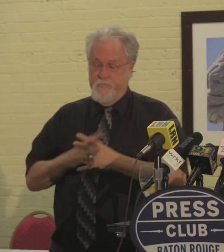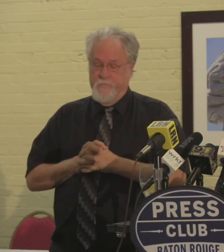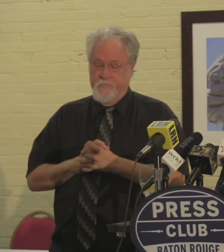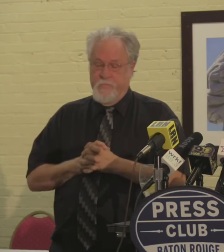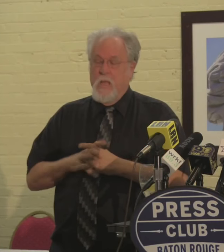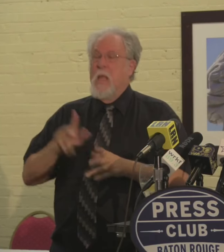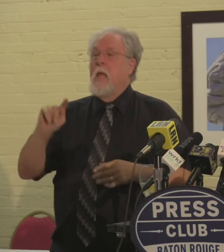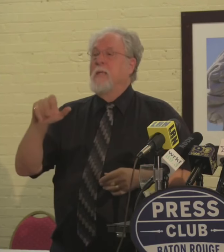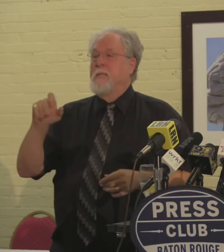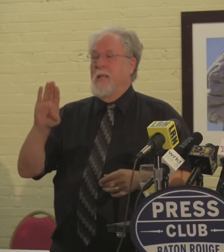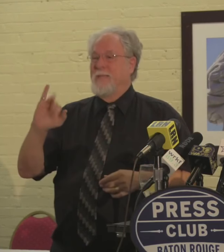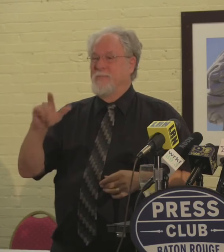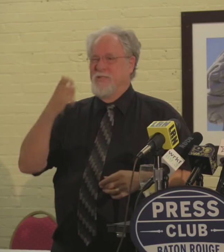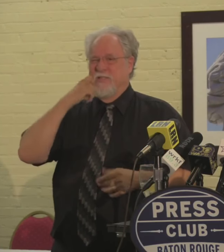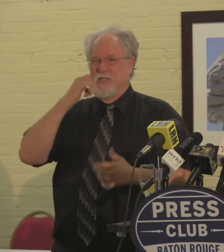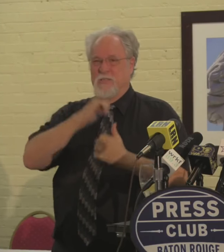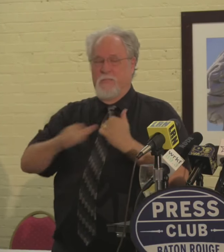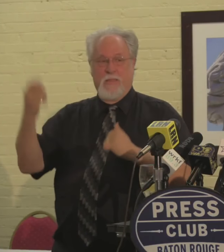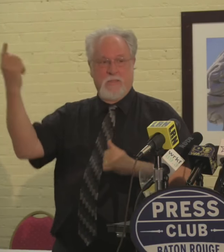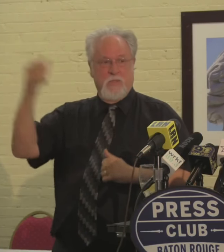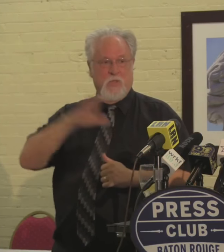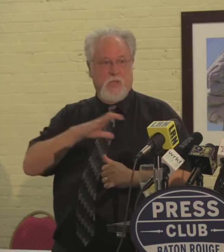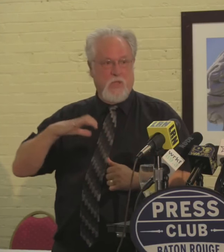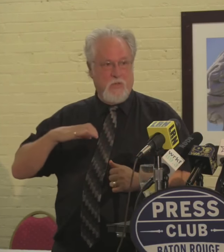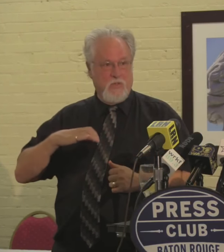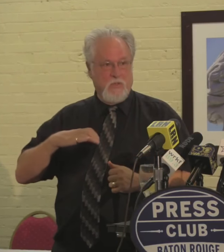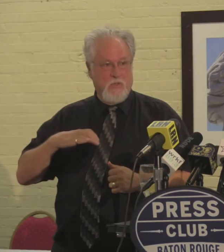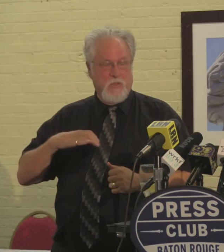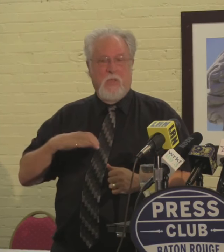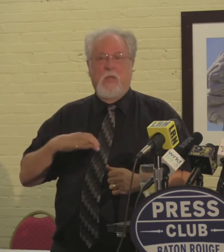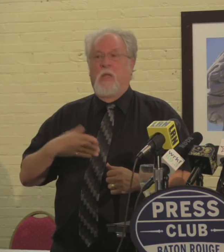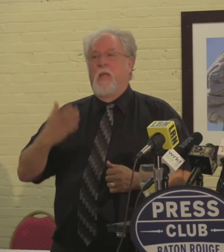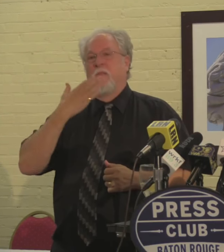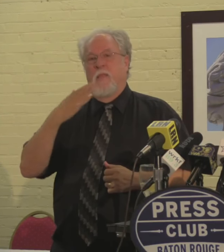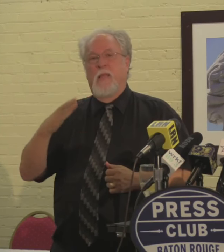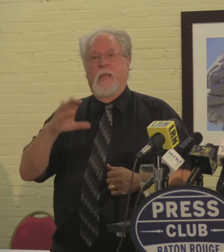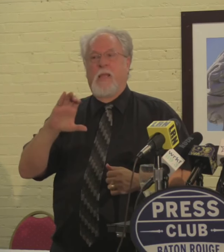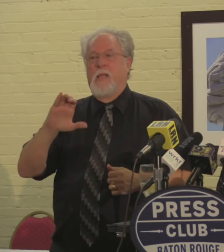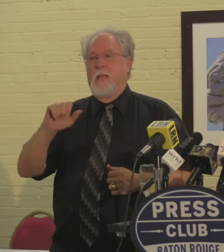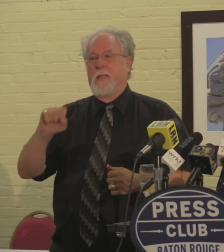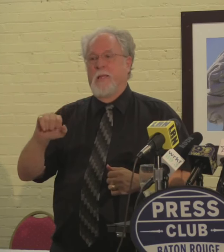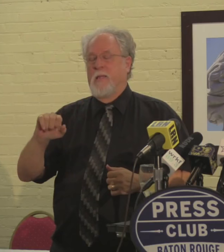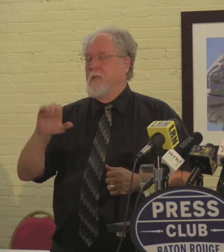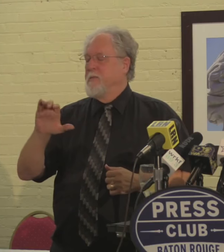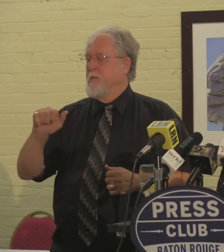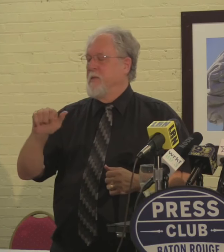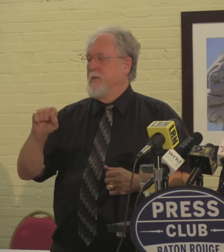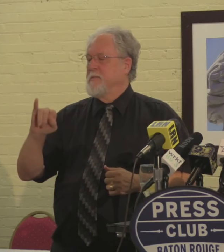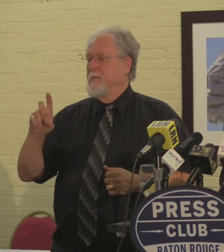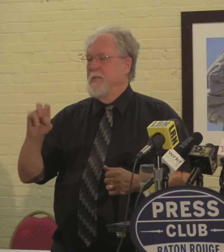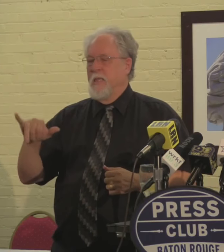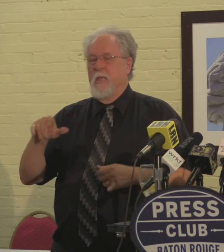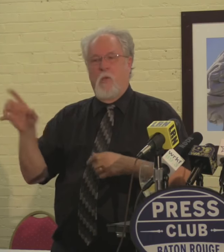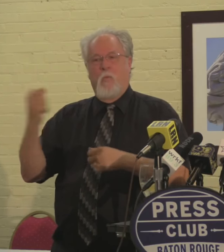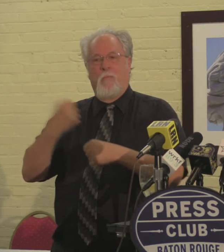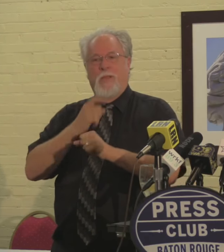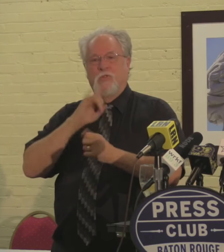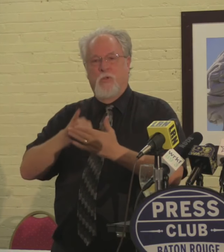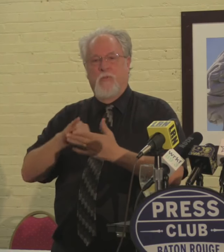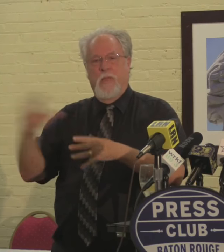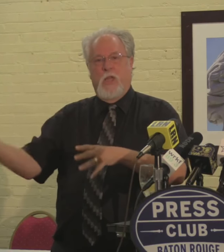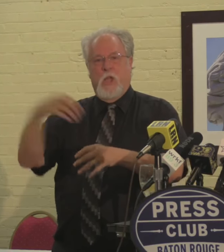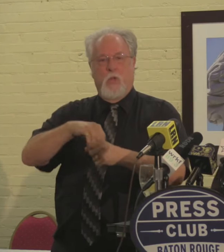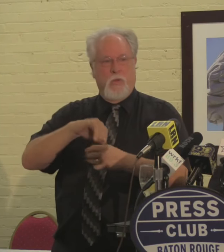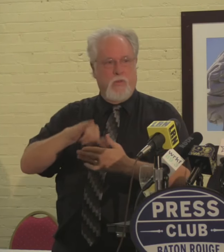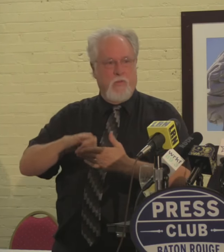the tax bill that was just passed by Congress. In fact, I want to thank Senator Cassidy because he was the one that made sure that those provisions were